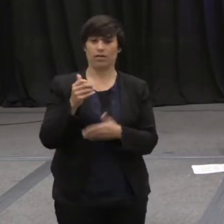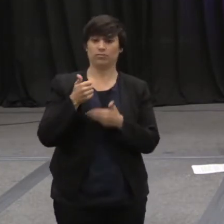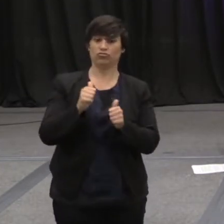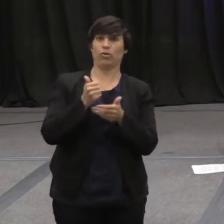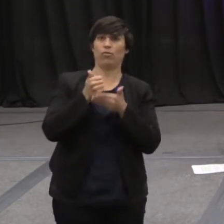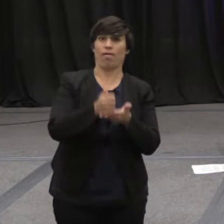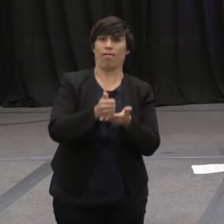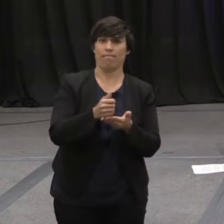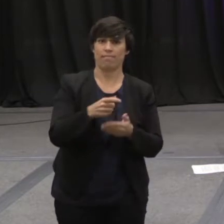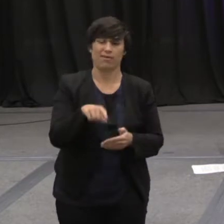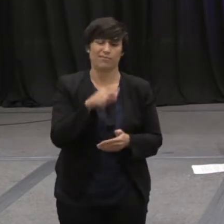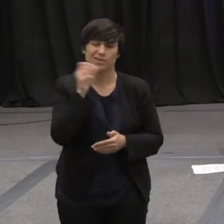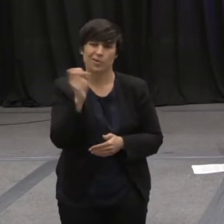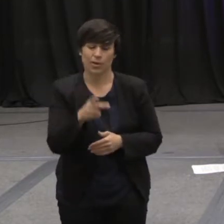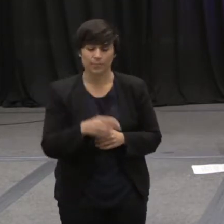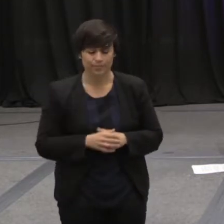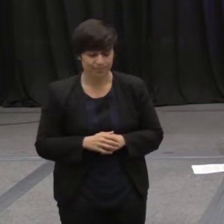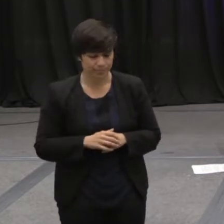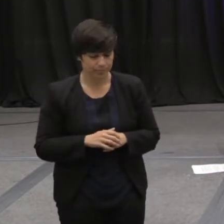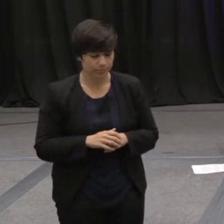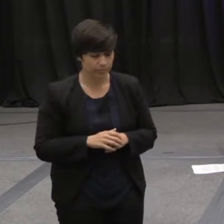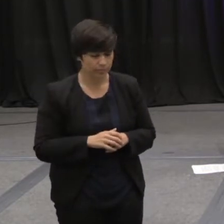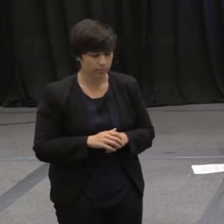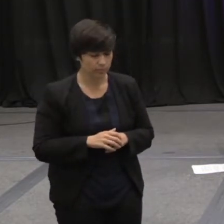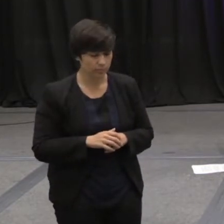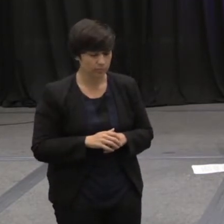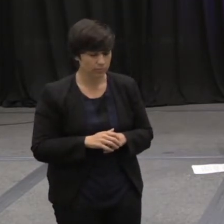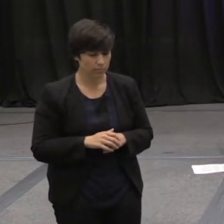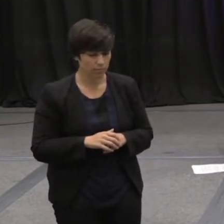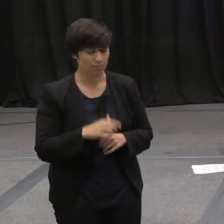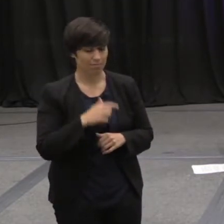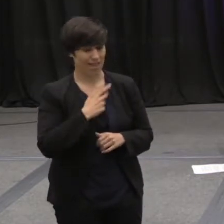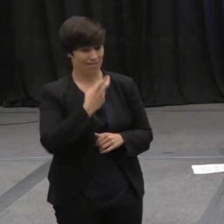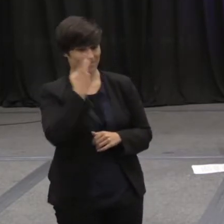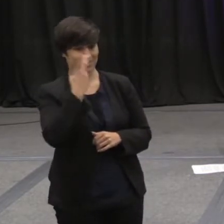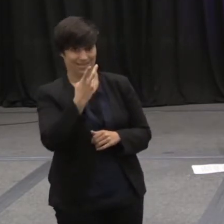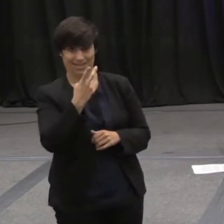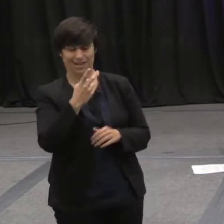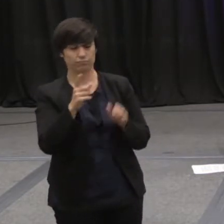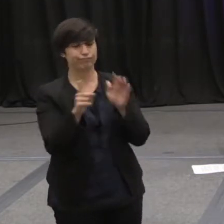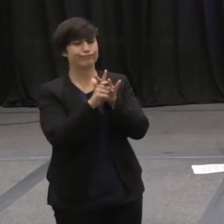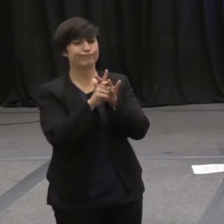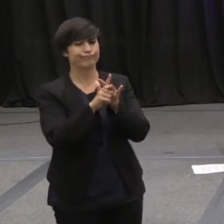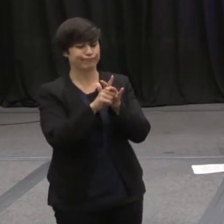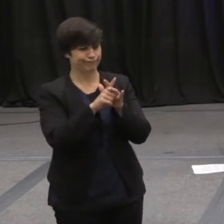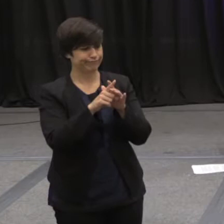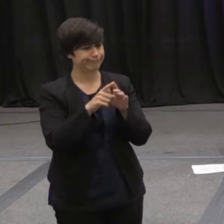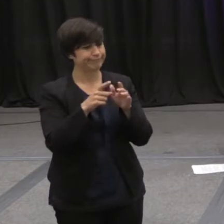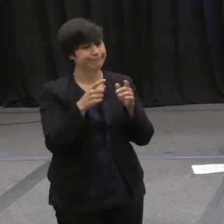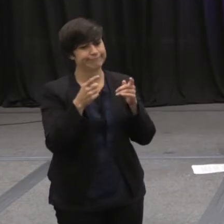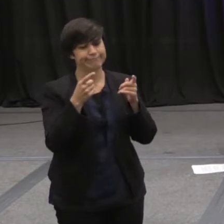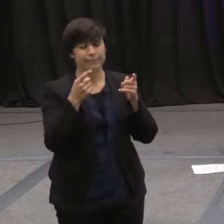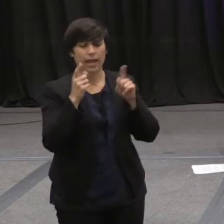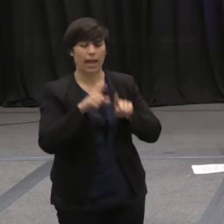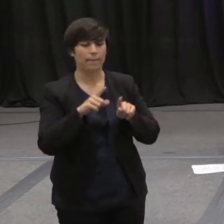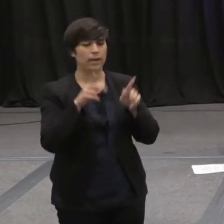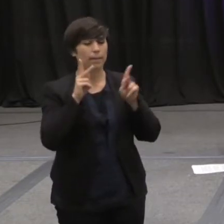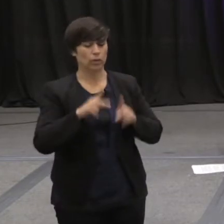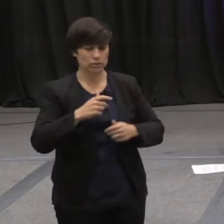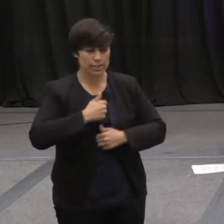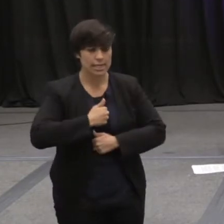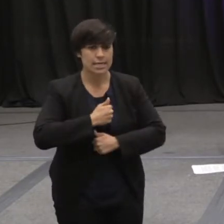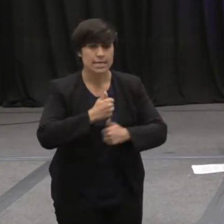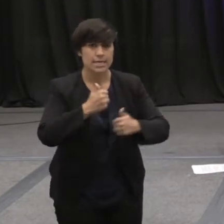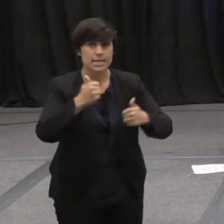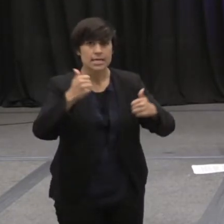Not okay. And I've witnessed that go bad in a church setting where someone opens up and is really shamed for what they say. I've